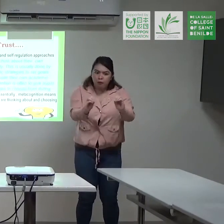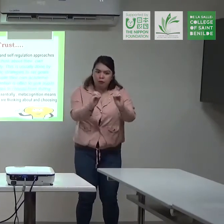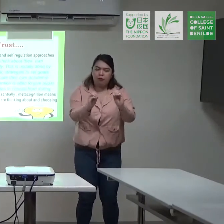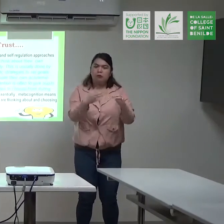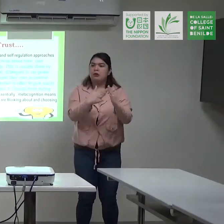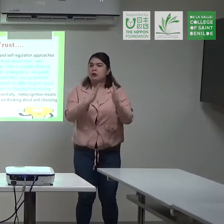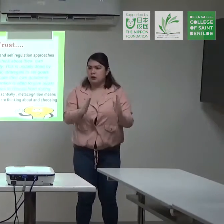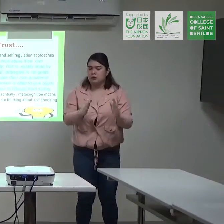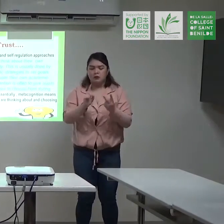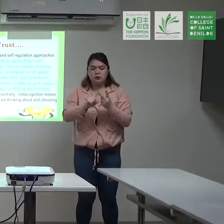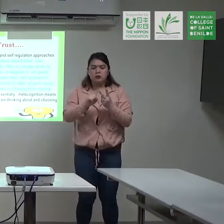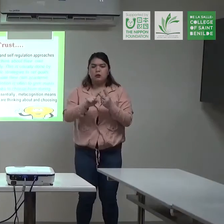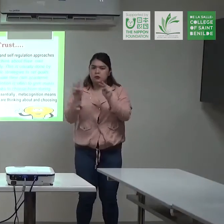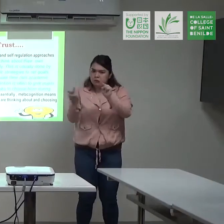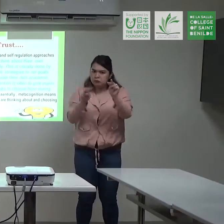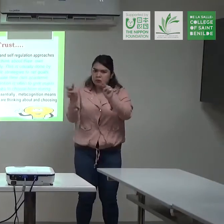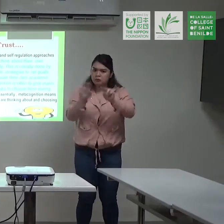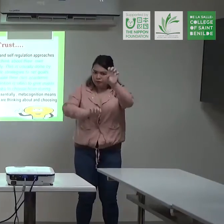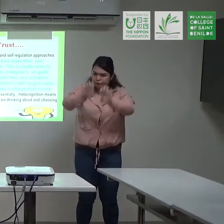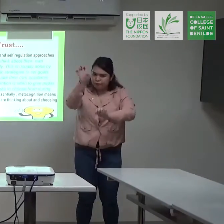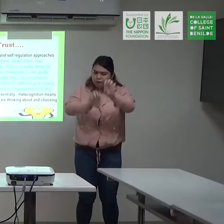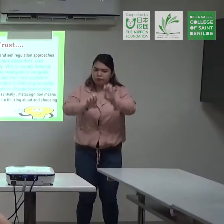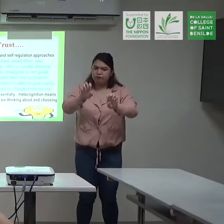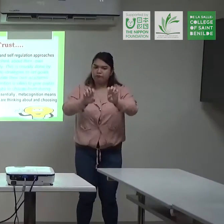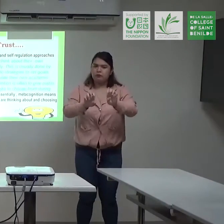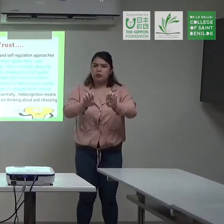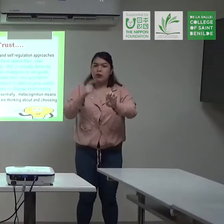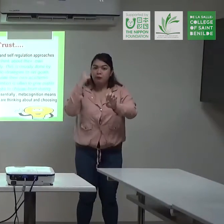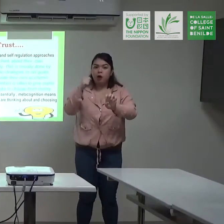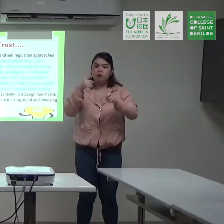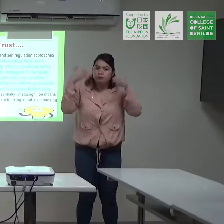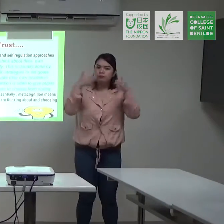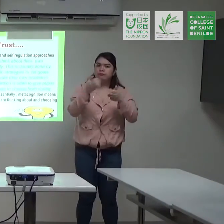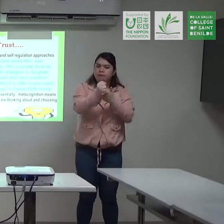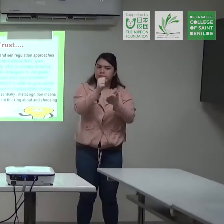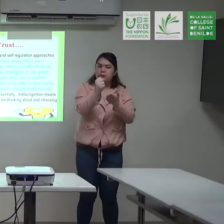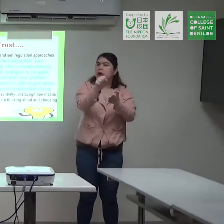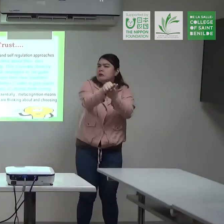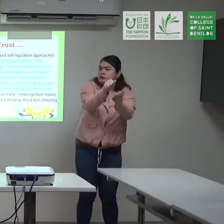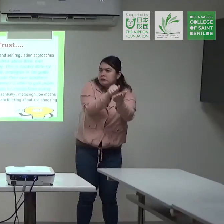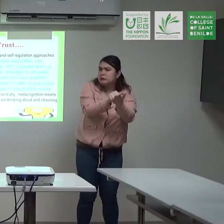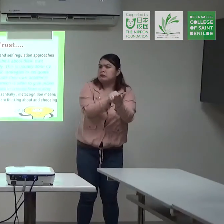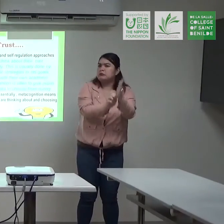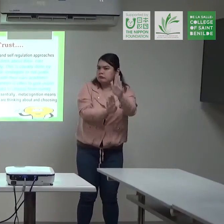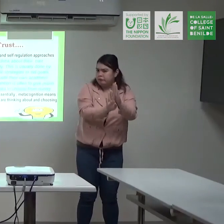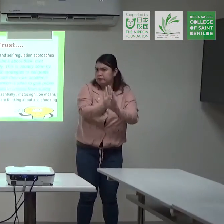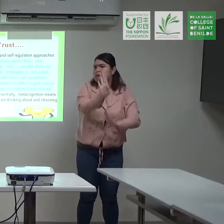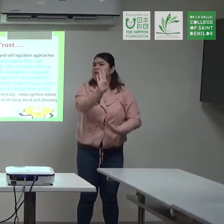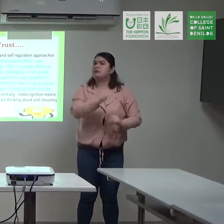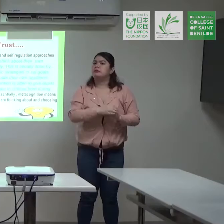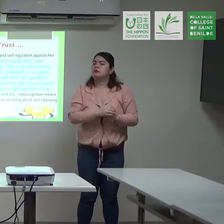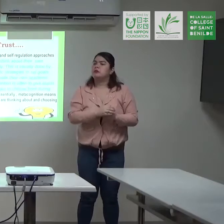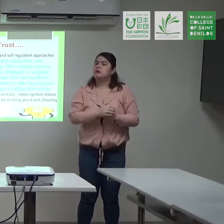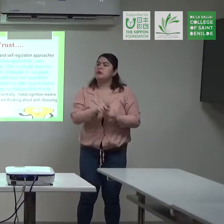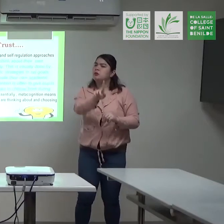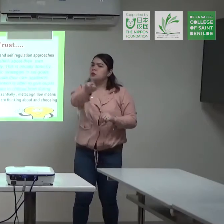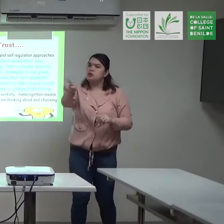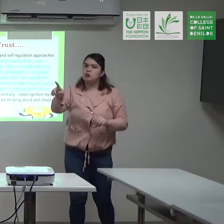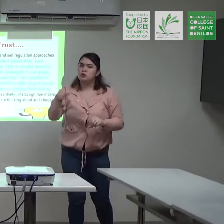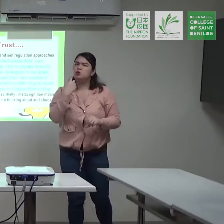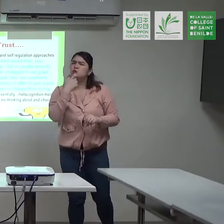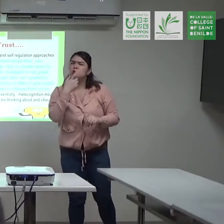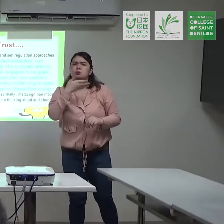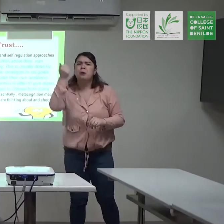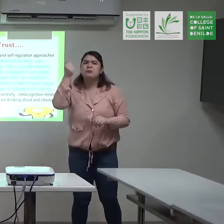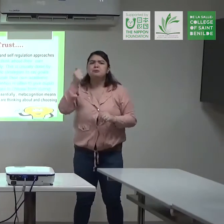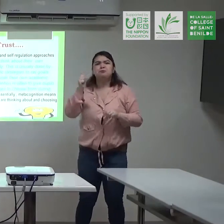monitor and evaluate their own academic development. So who's the best person